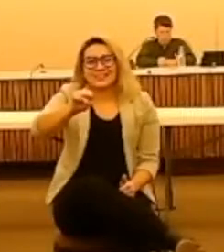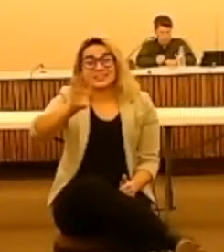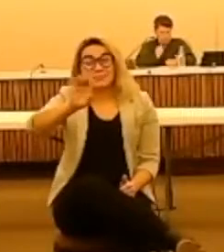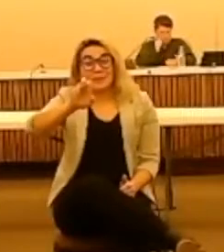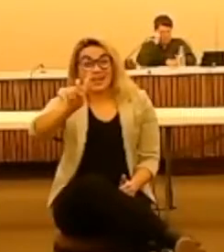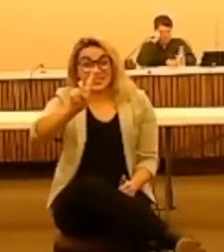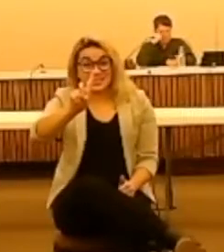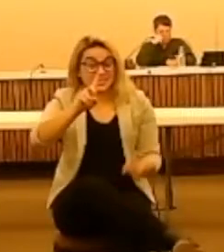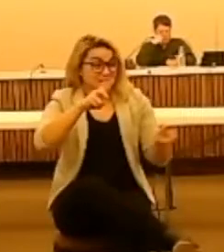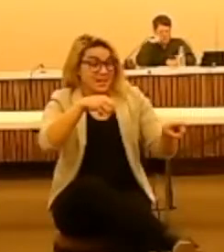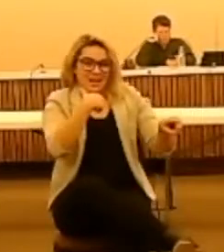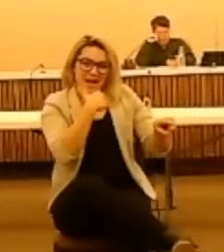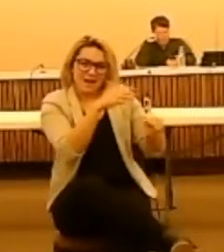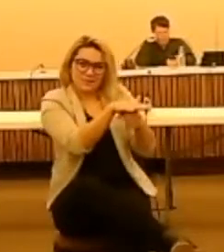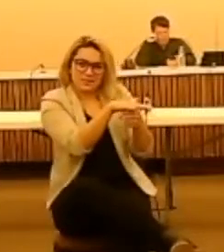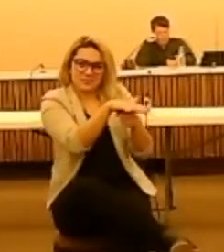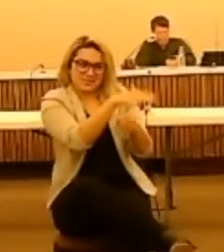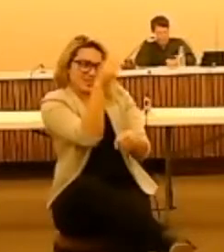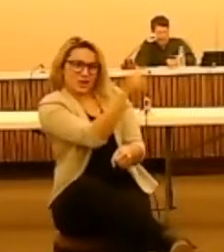apartments.